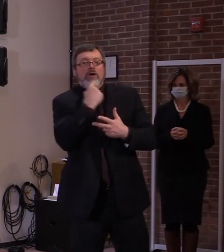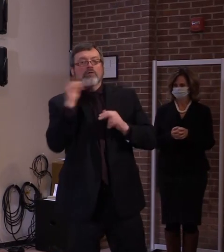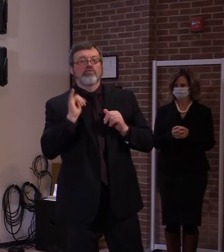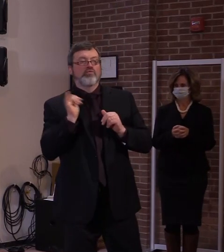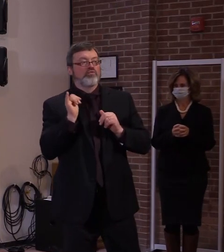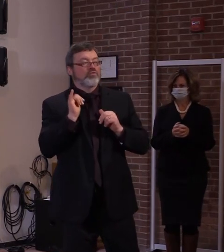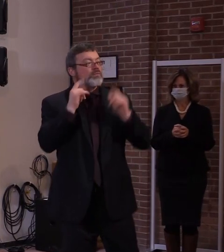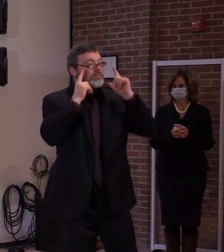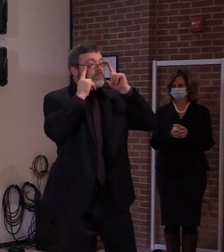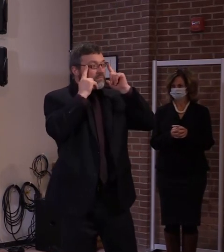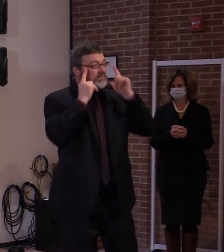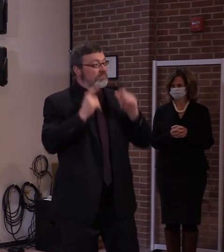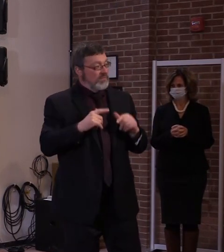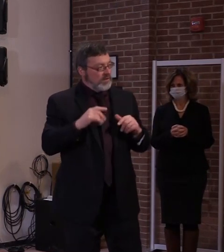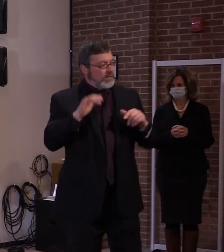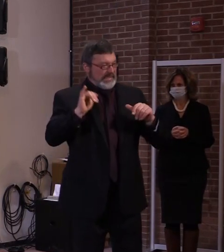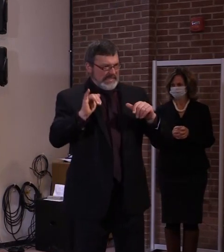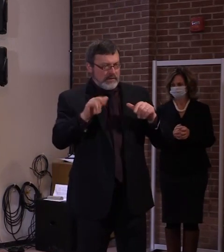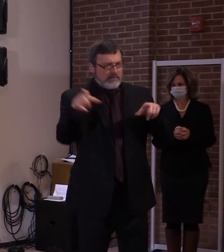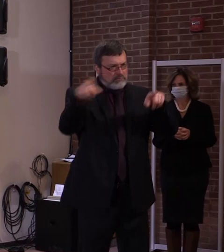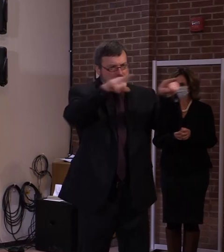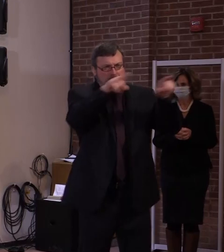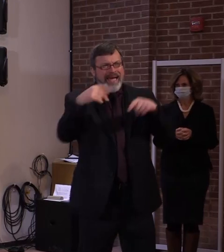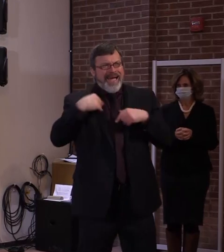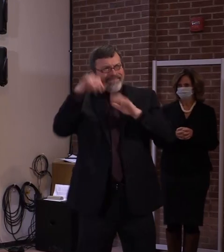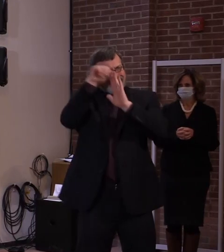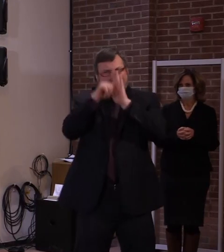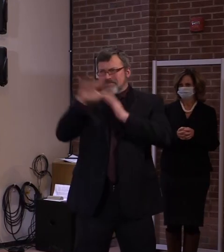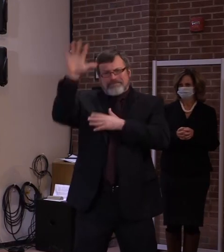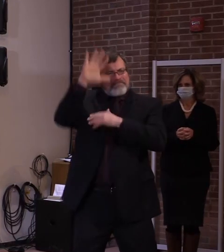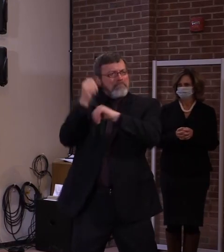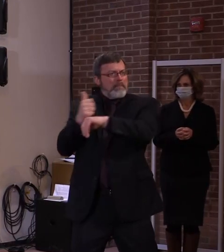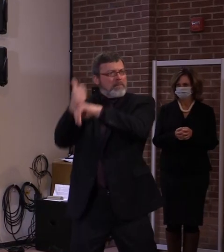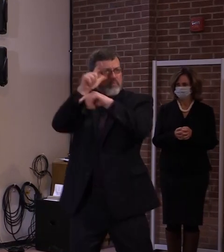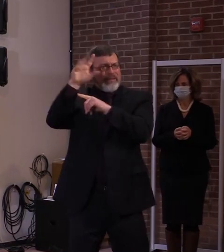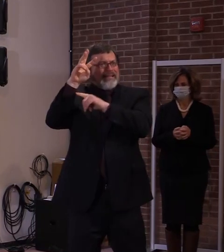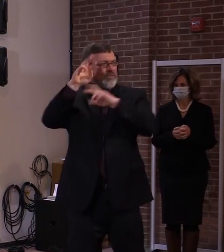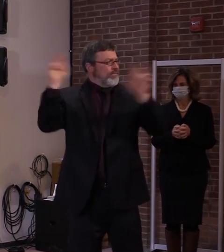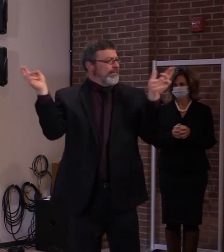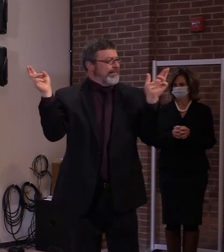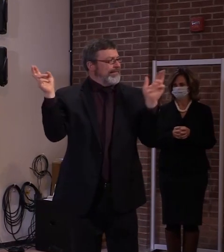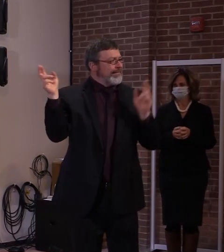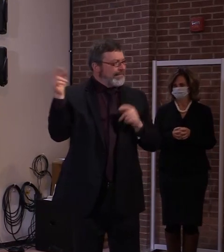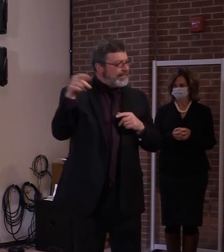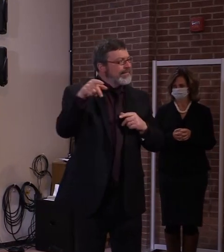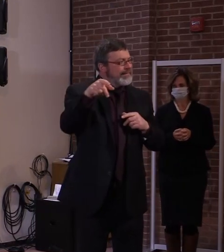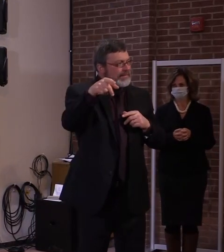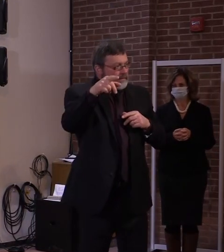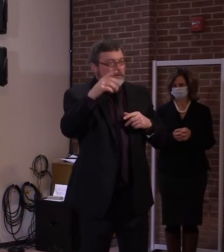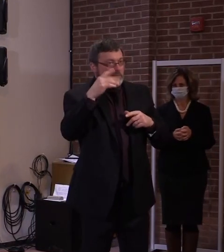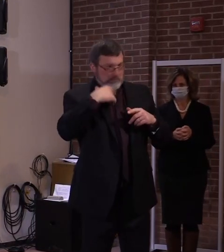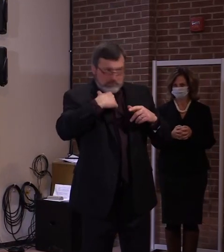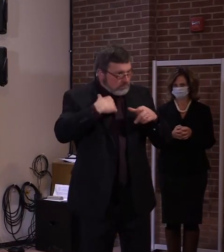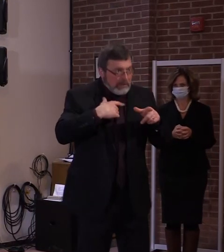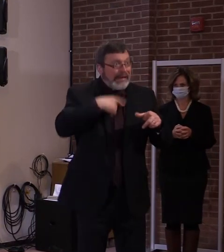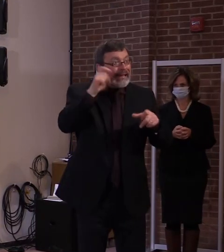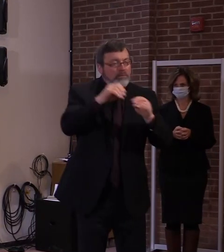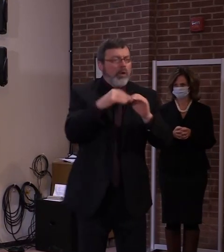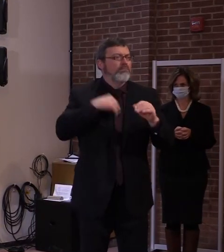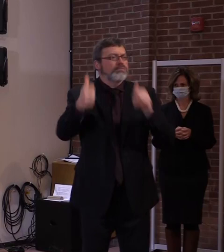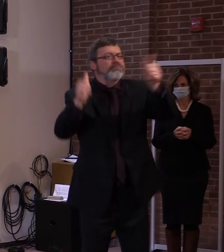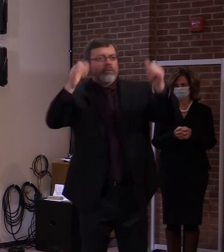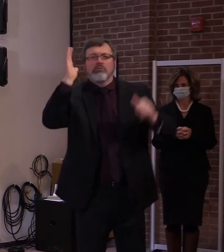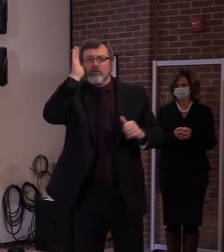full, there's a couple of options. Keep looking, because we keep adding. We assess those on almost an hour basis. We